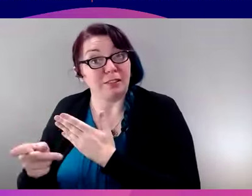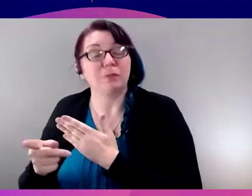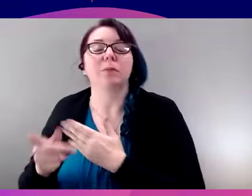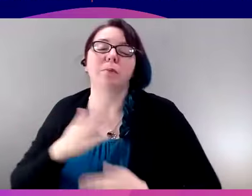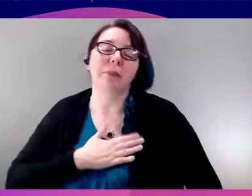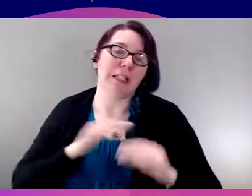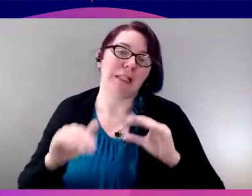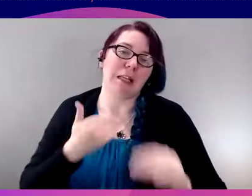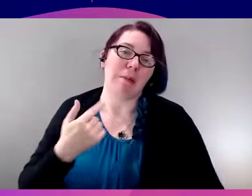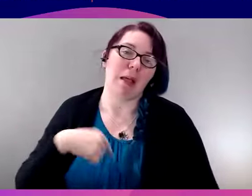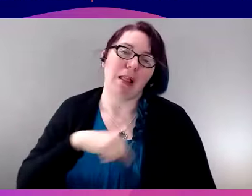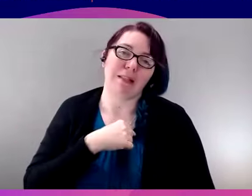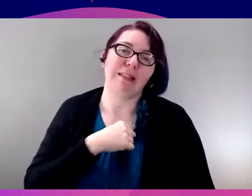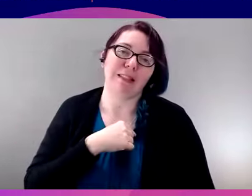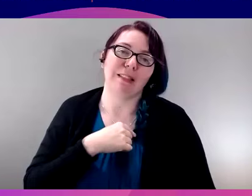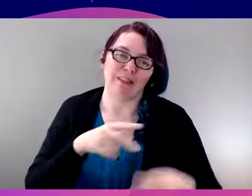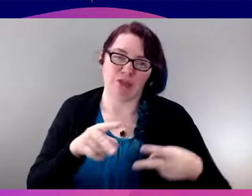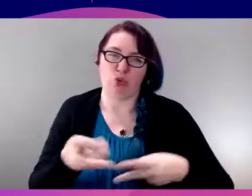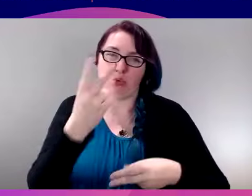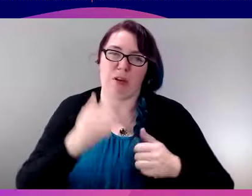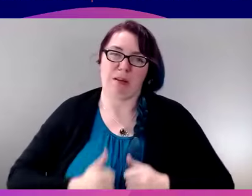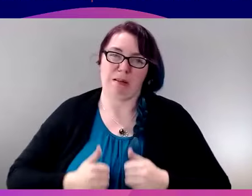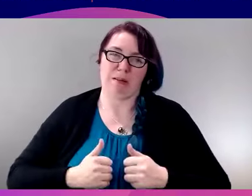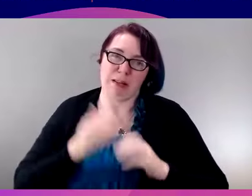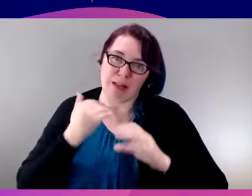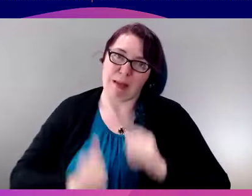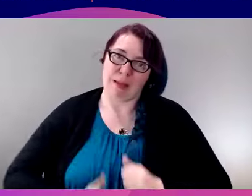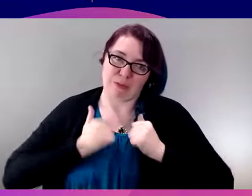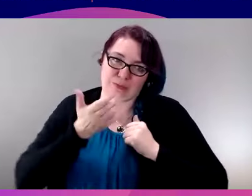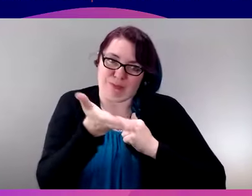it's our first names at humanecanada.ca.